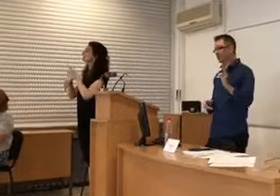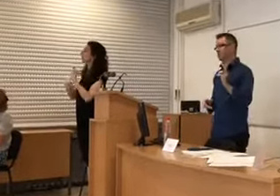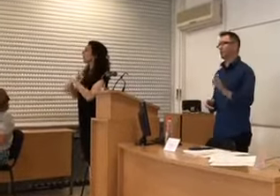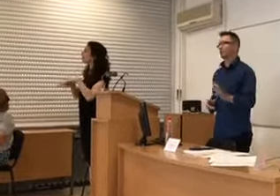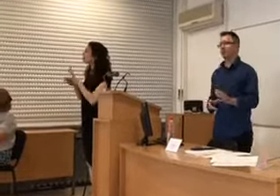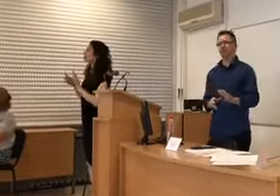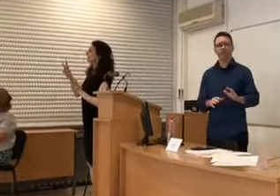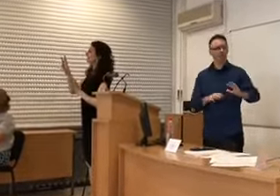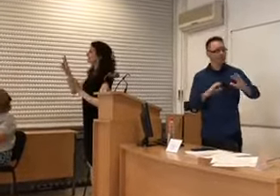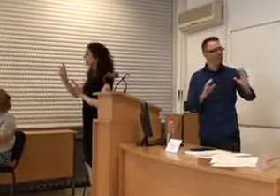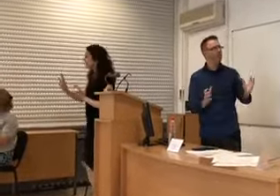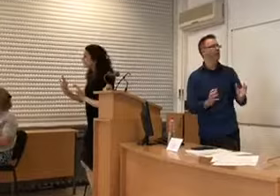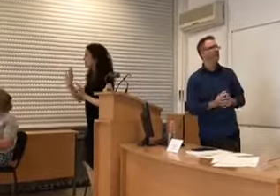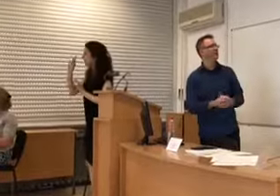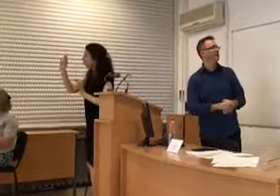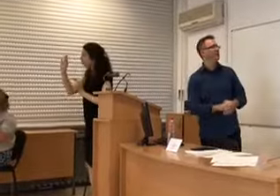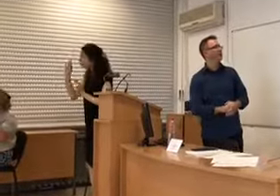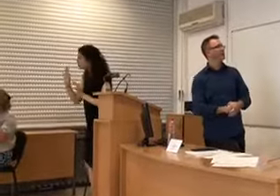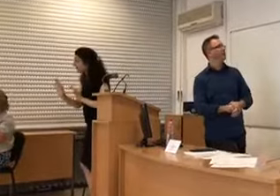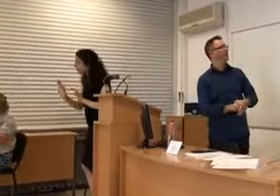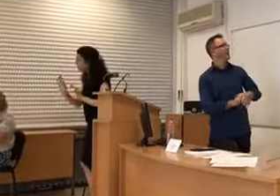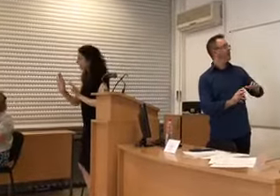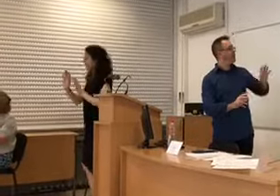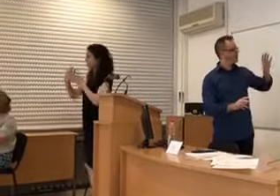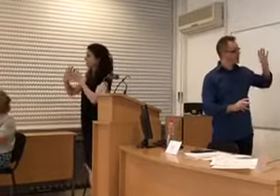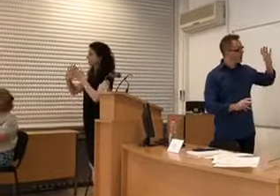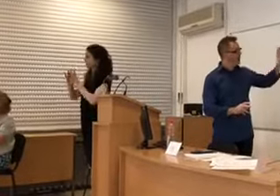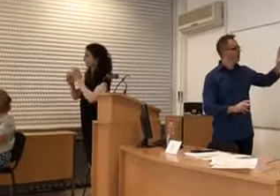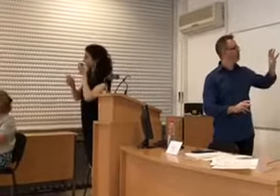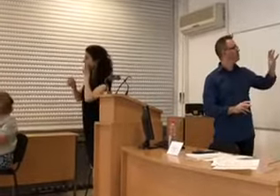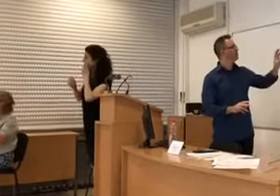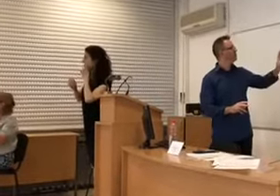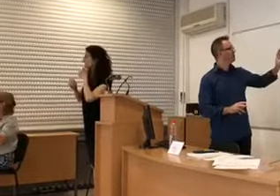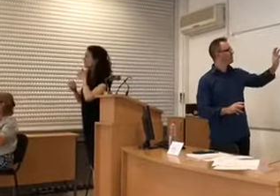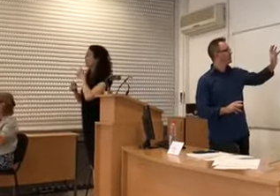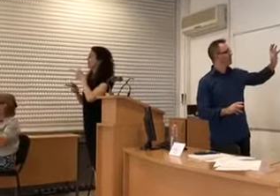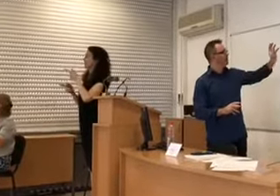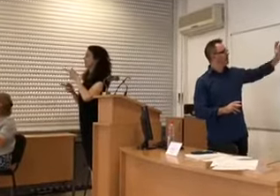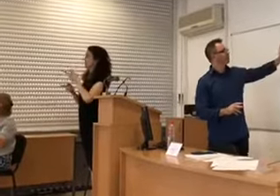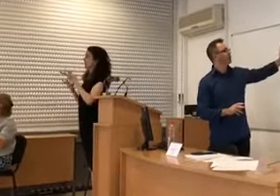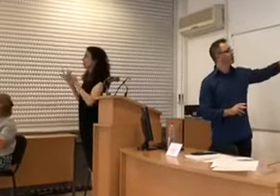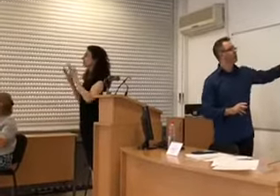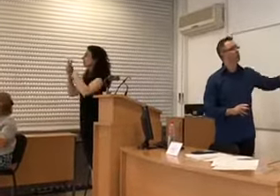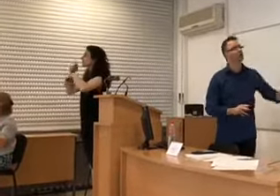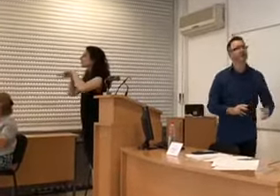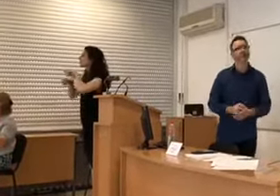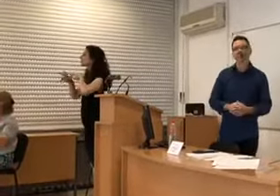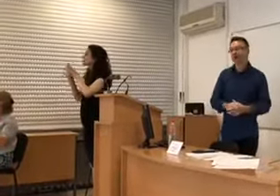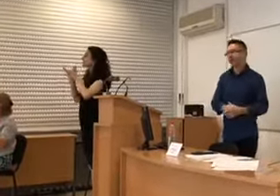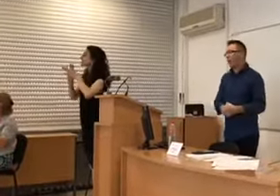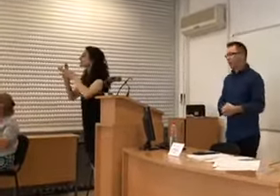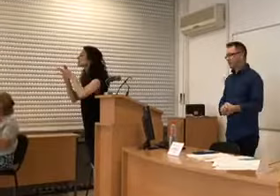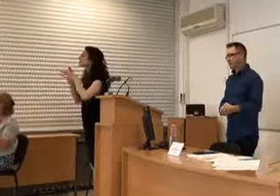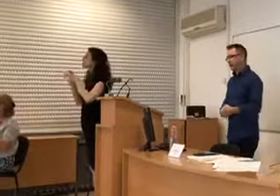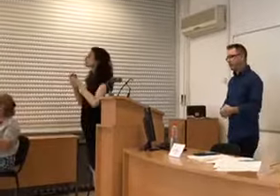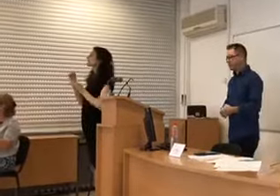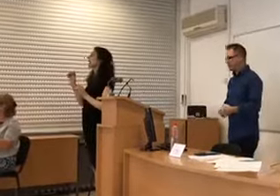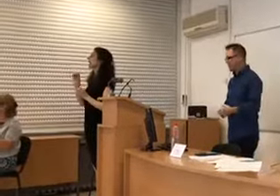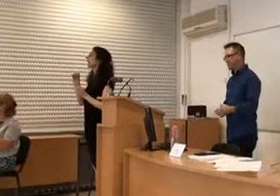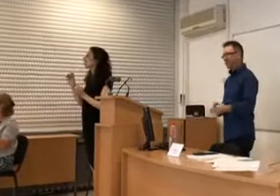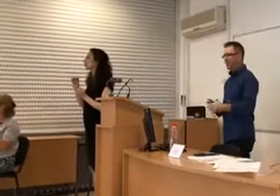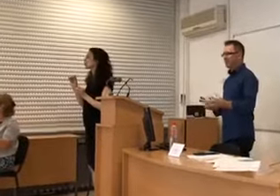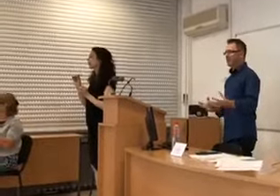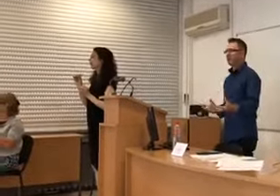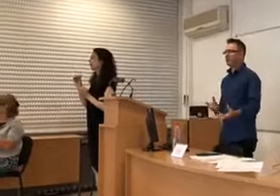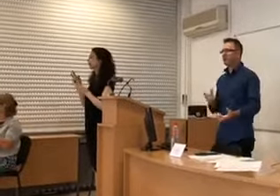internet, 30%, this is a huge amount nevertheless, it is about erotic and pornography websites